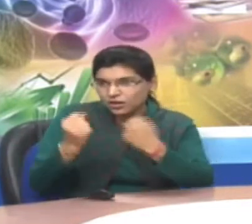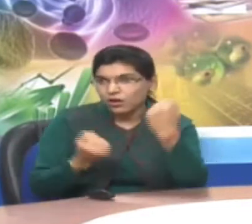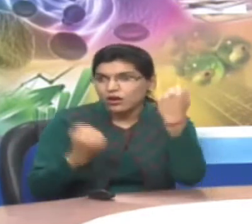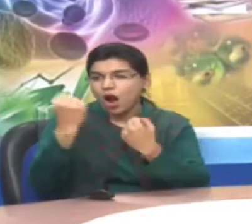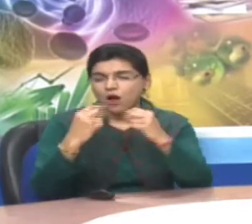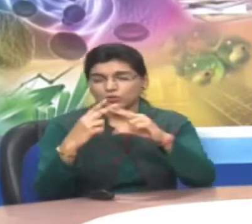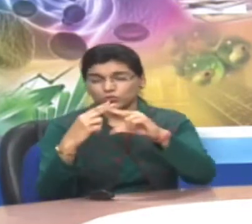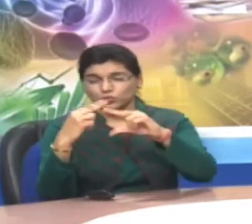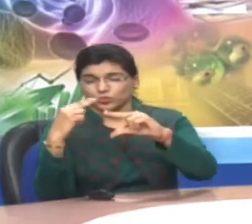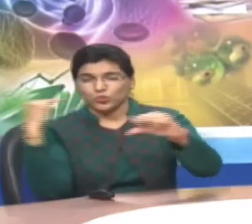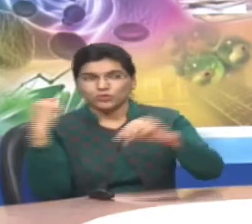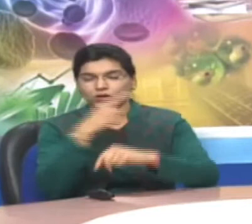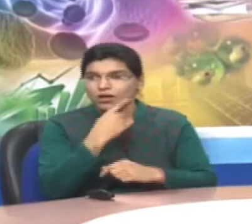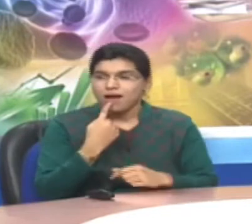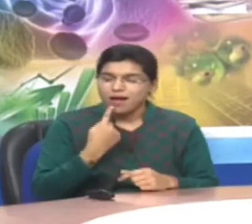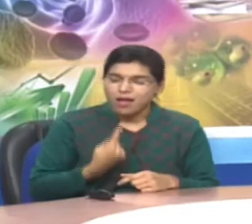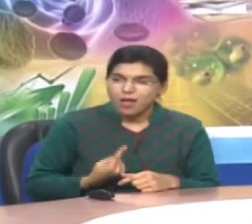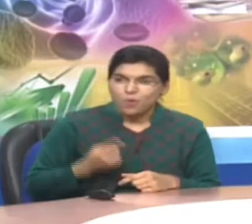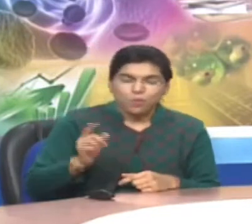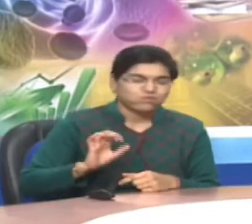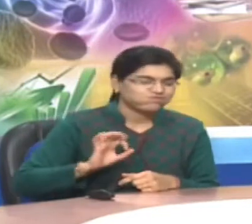car will do me a treat.